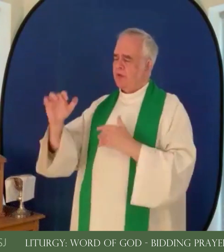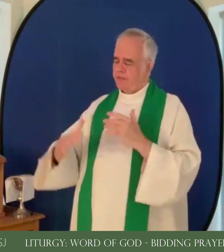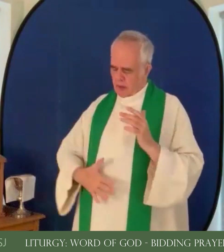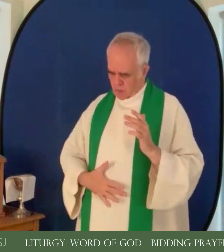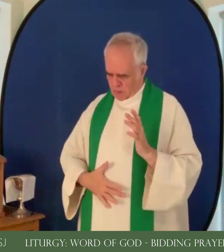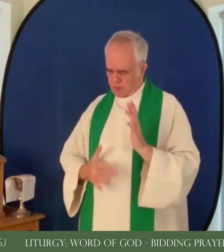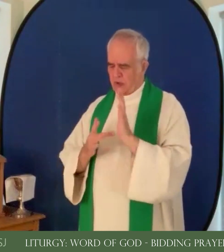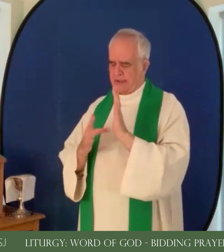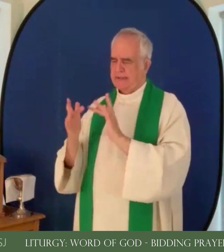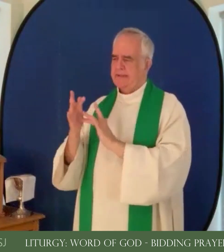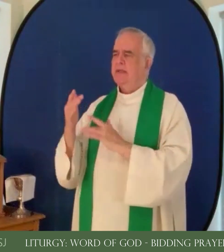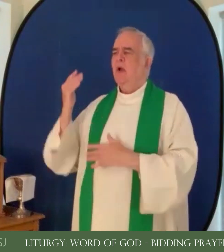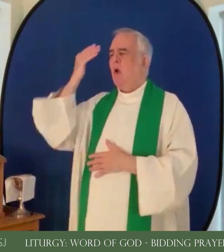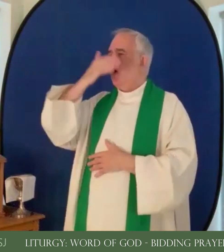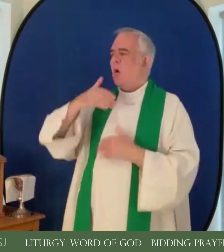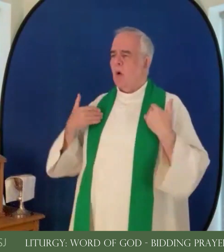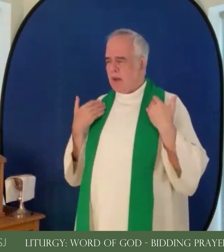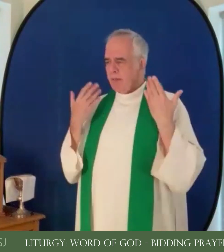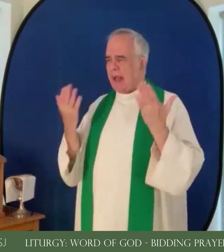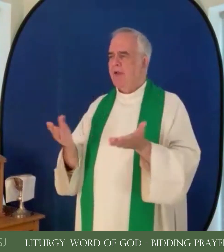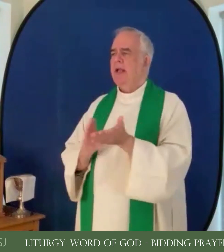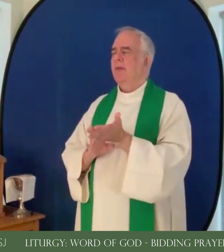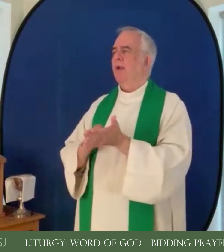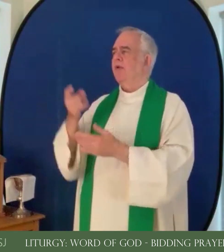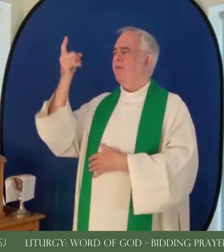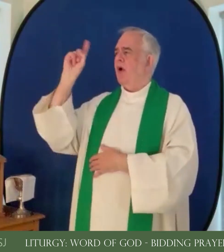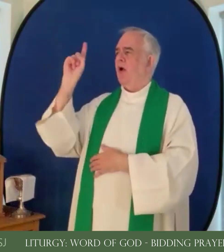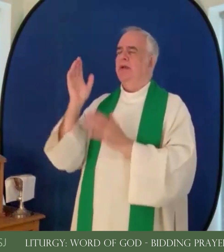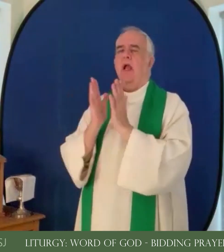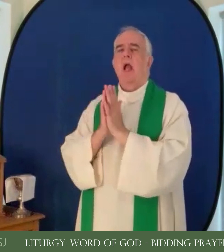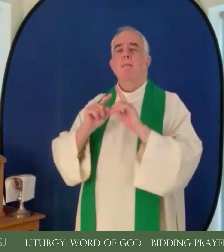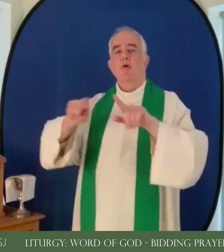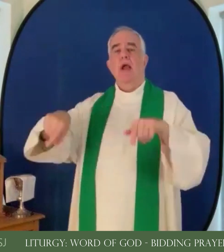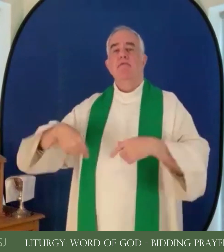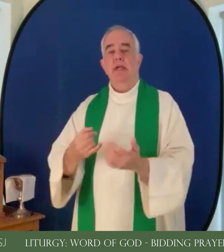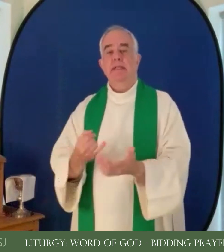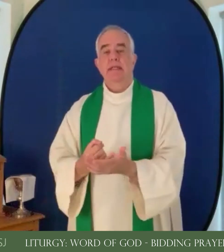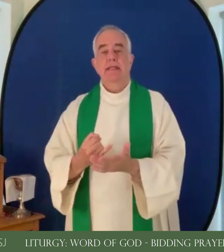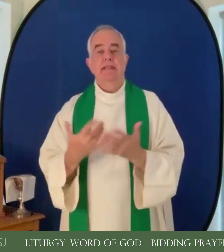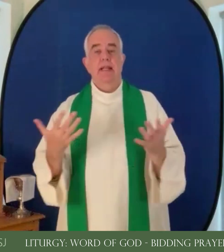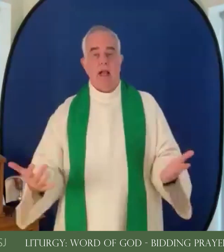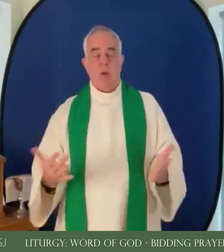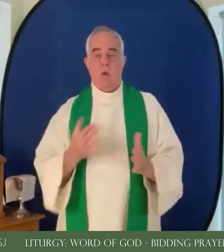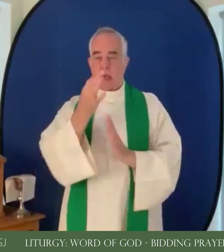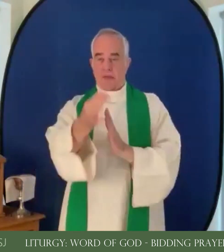of thy womb, Jesus. Holy Mary, Mother of God, pray for us sinners now, and at the